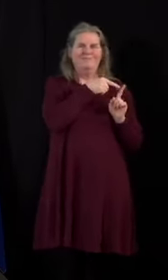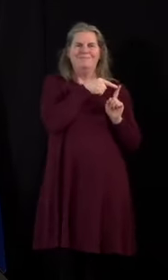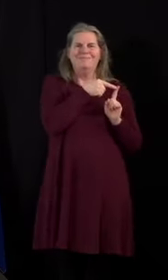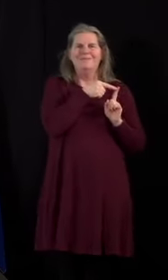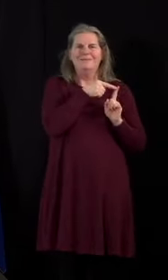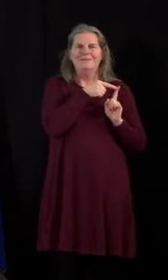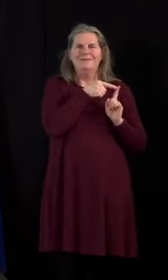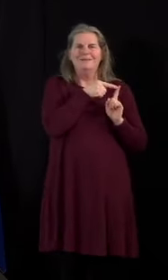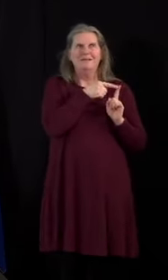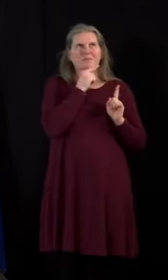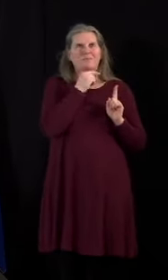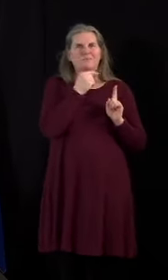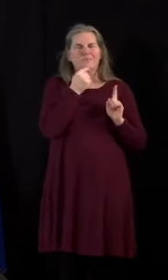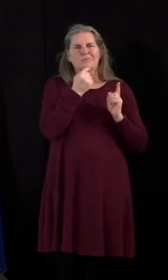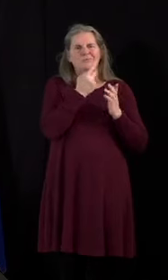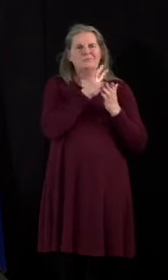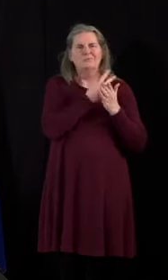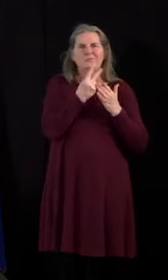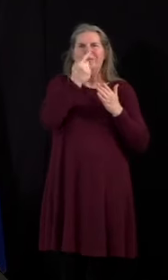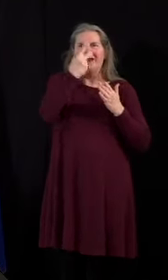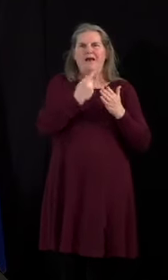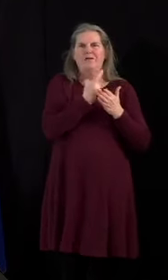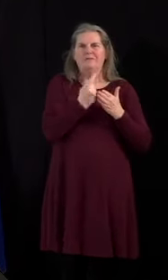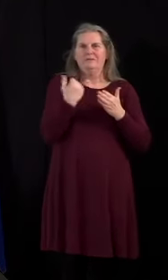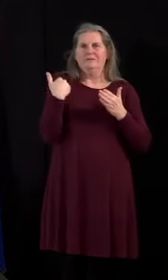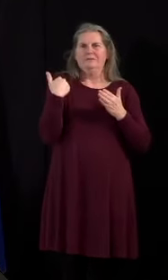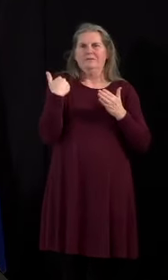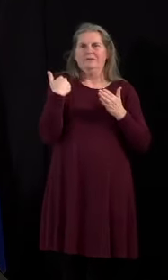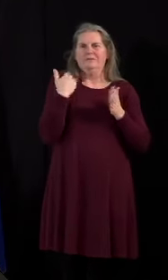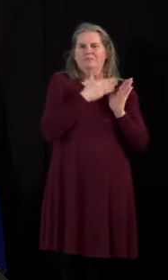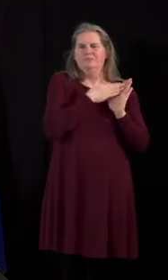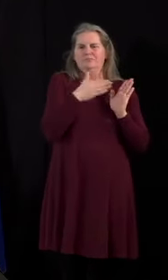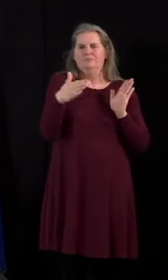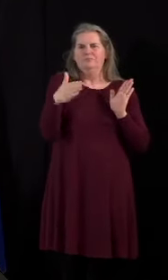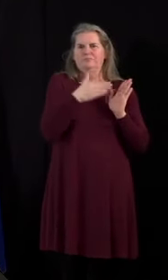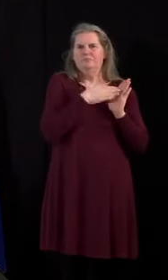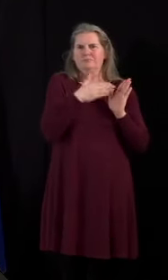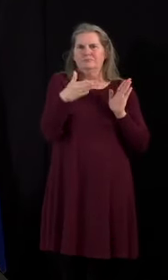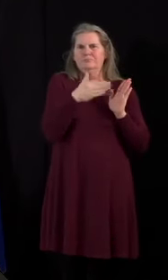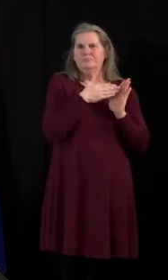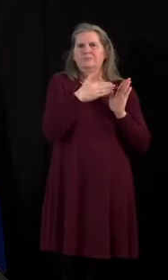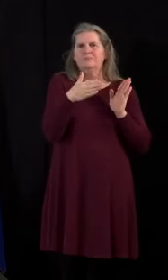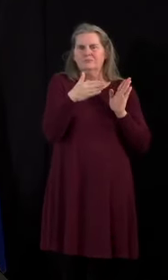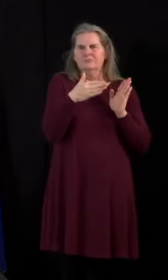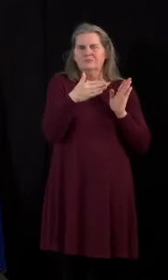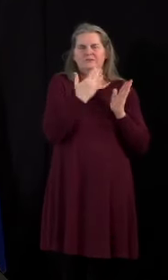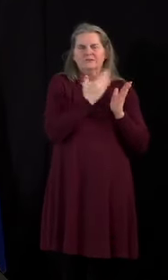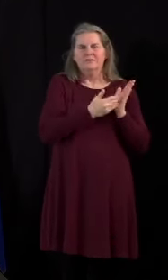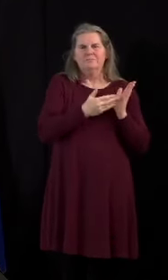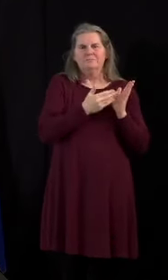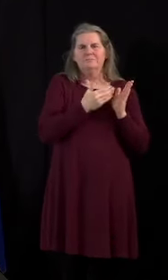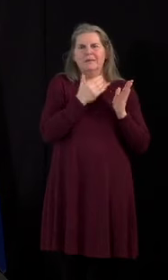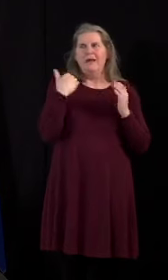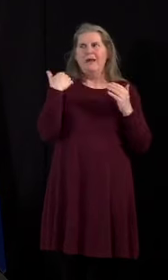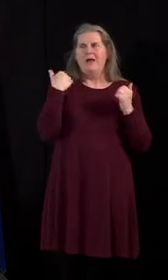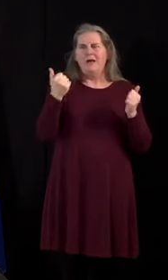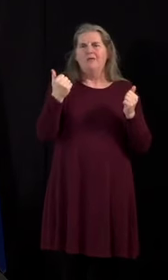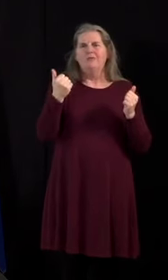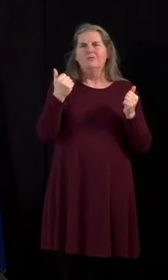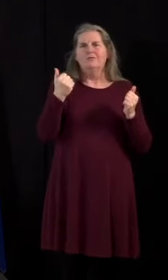and so we're looking at about 2.5 weeks since some people were directed to close.